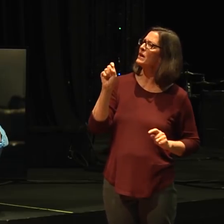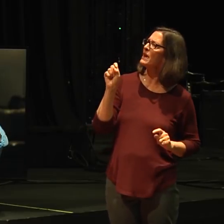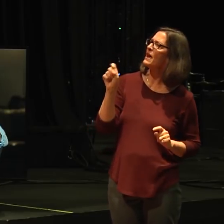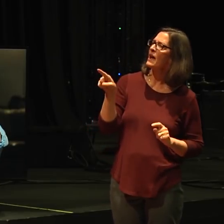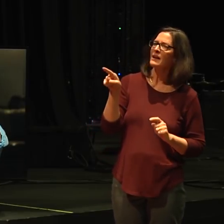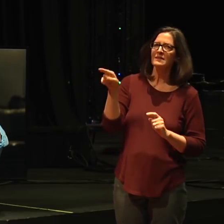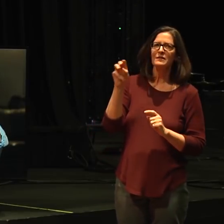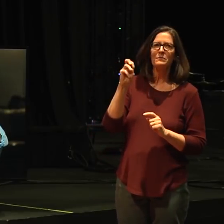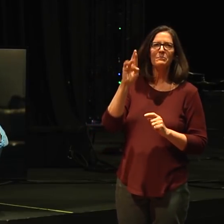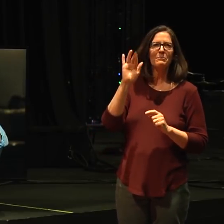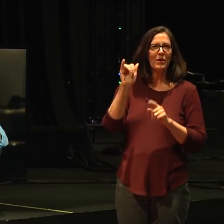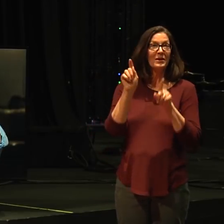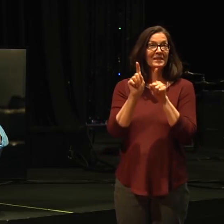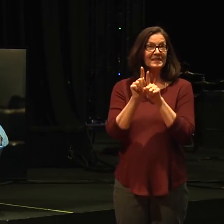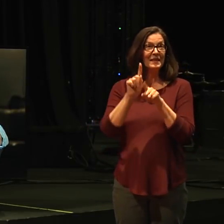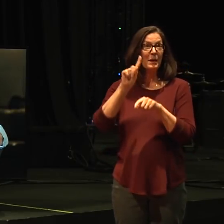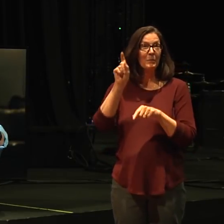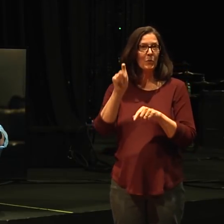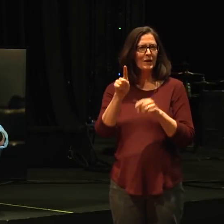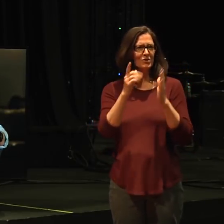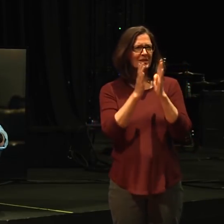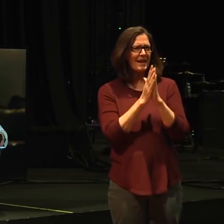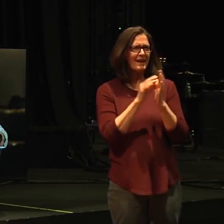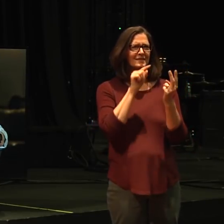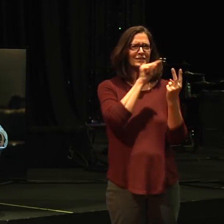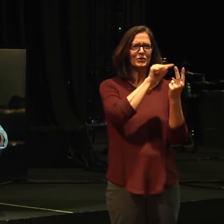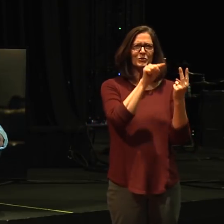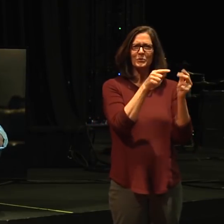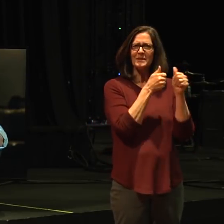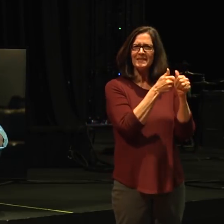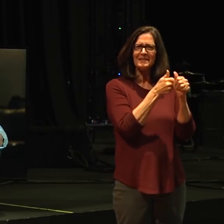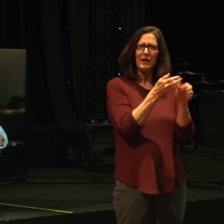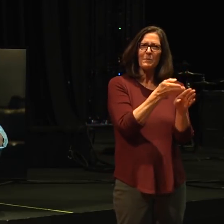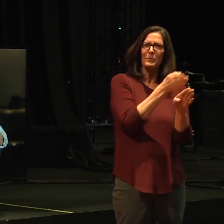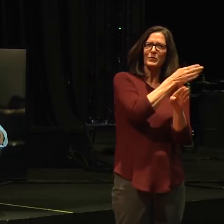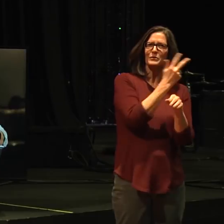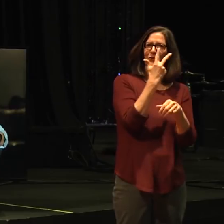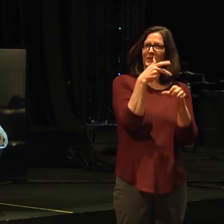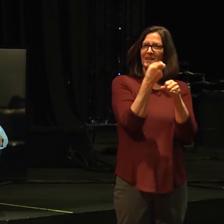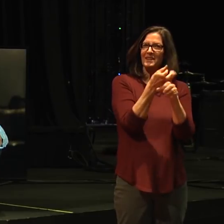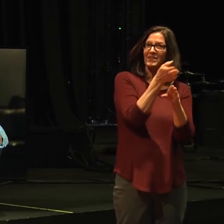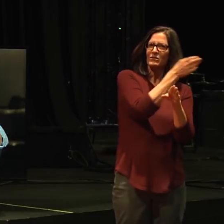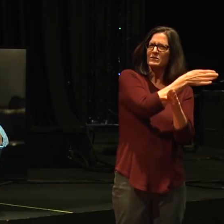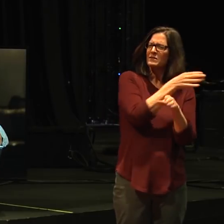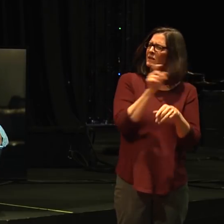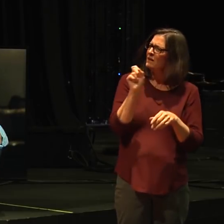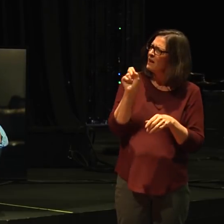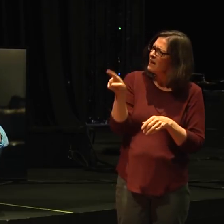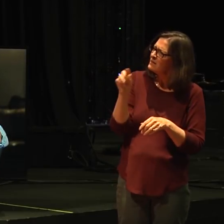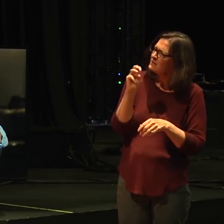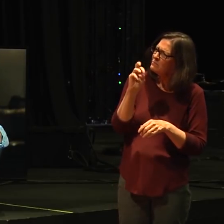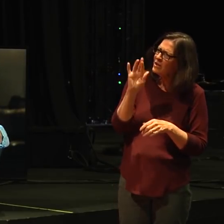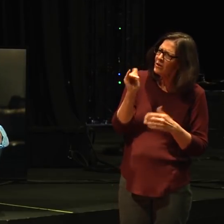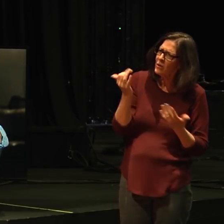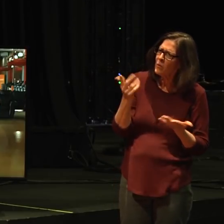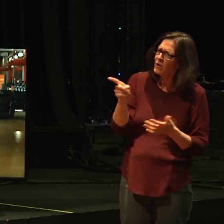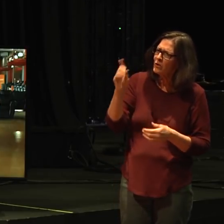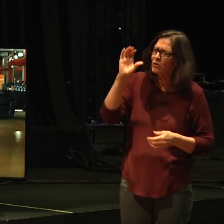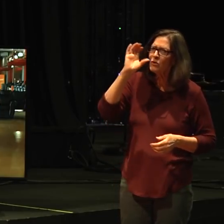he asked those two guys 3 years earlier. Who is it you're looking for? What are you looking for? And at